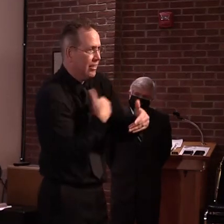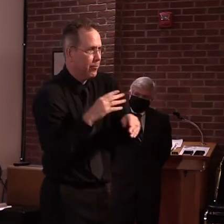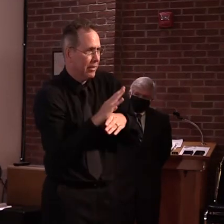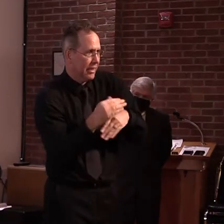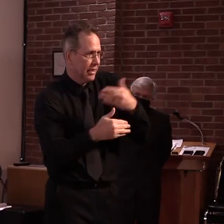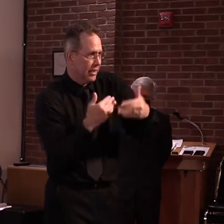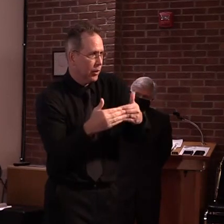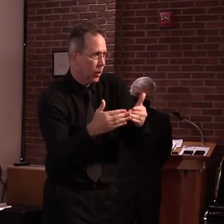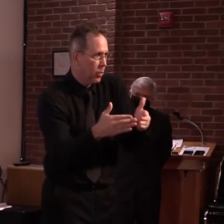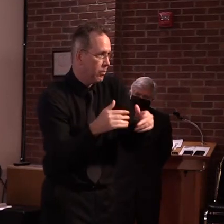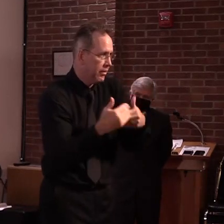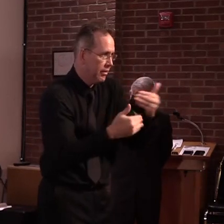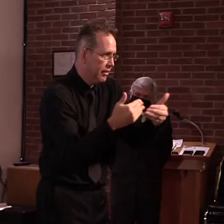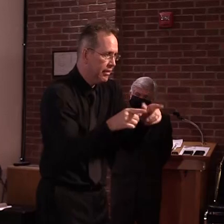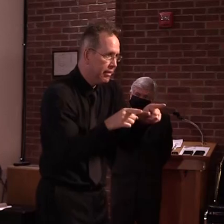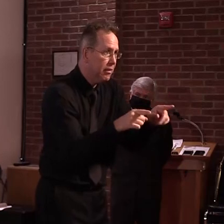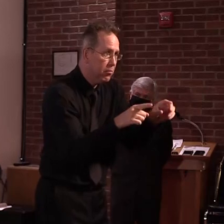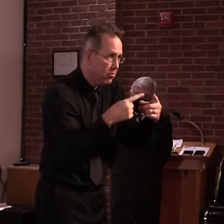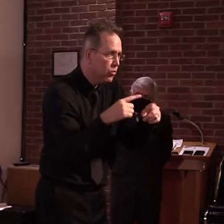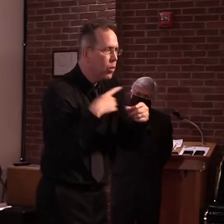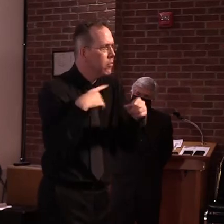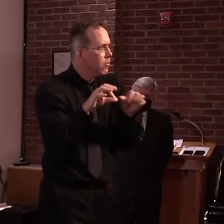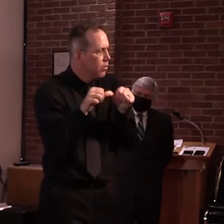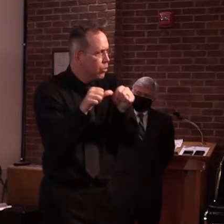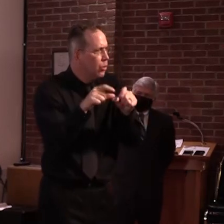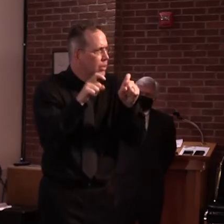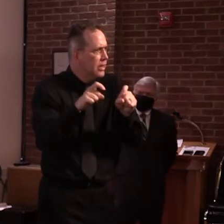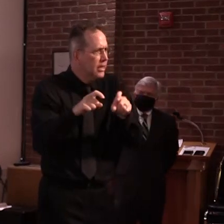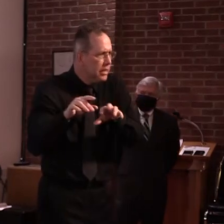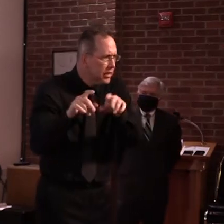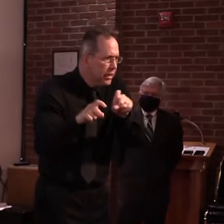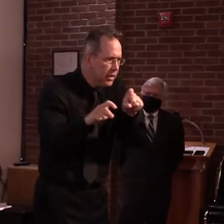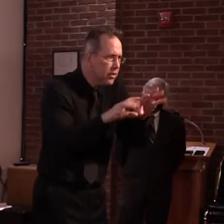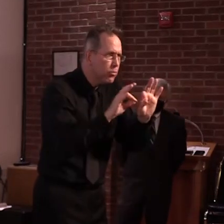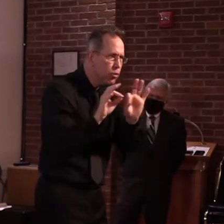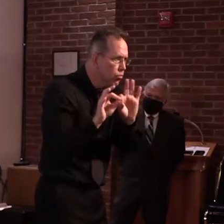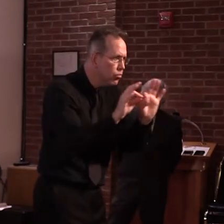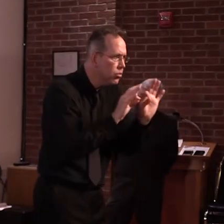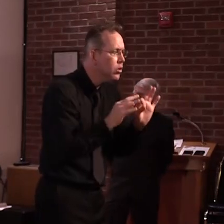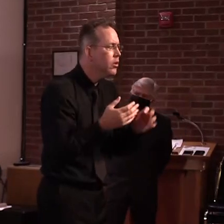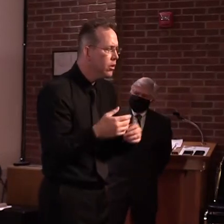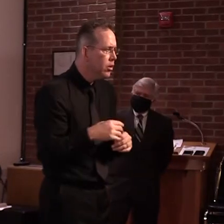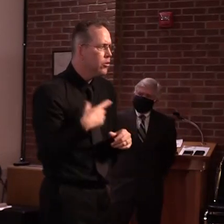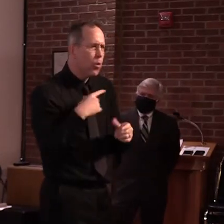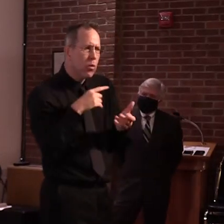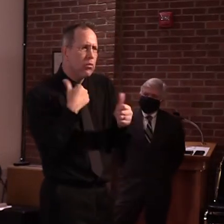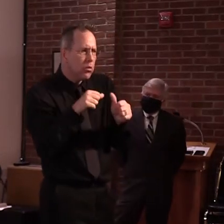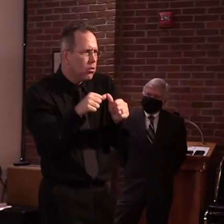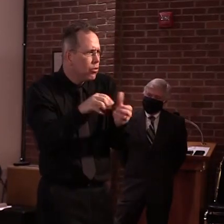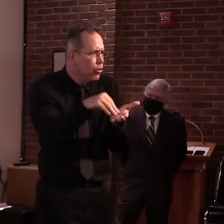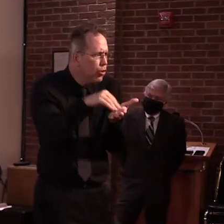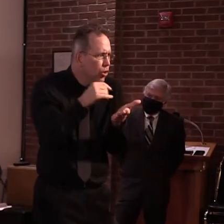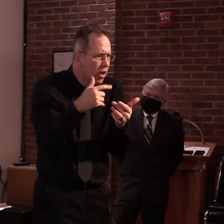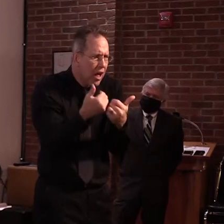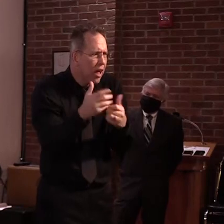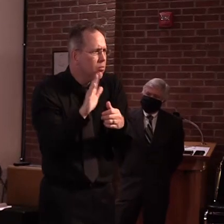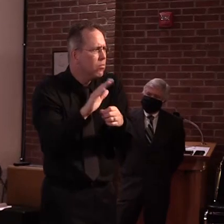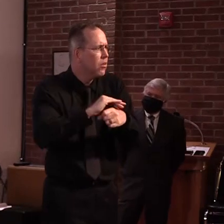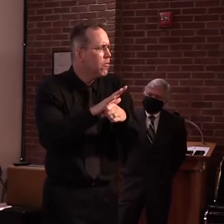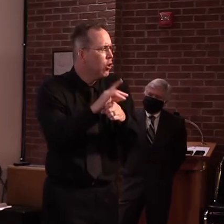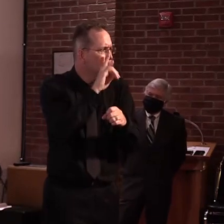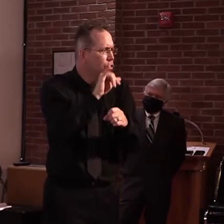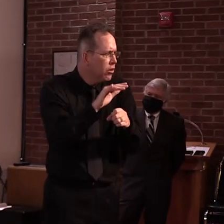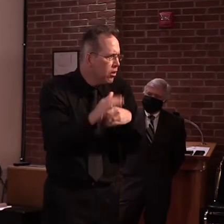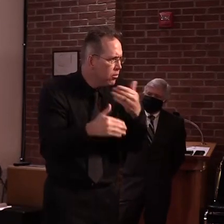increased testing and tracing abilities, enhancing that, building upon that, learning from, you know, to be